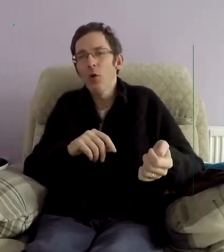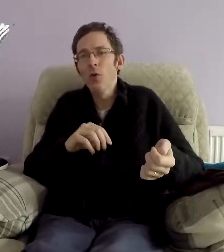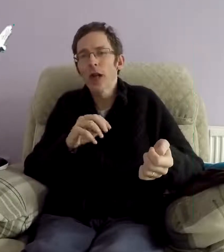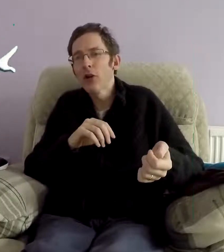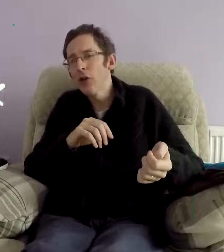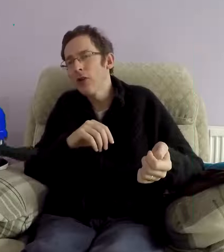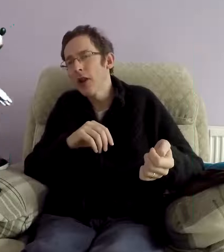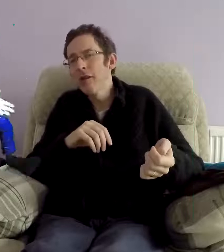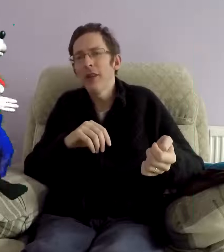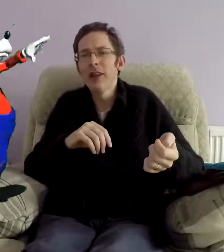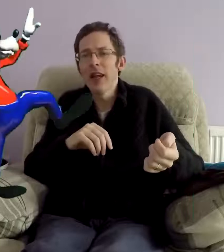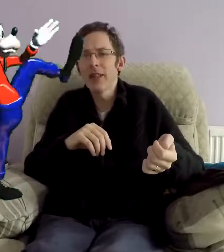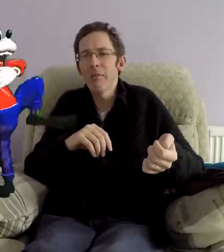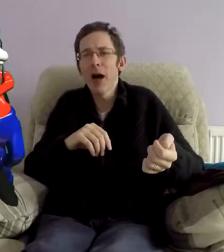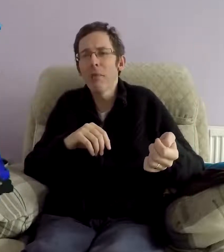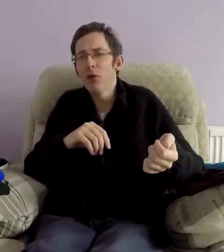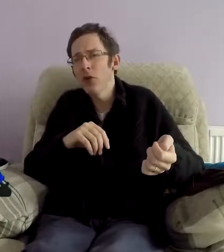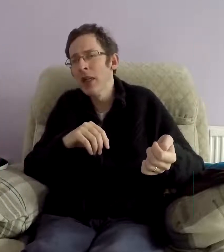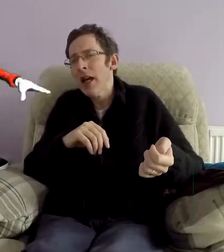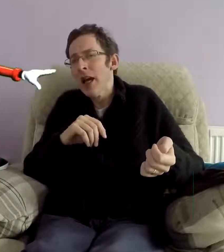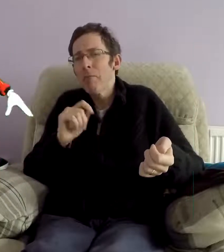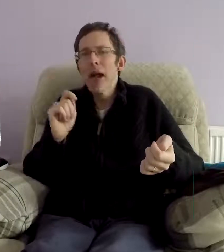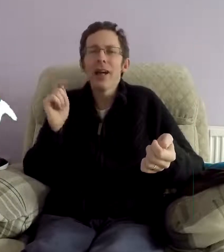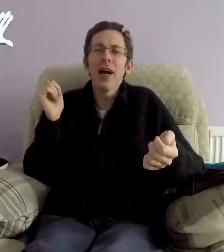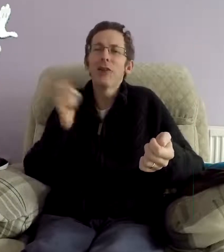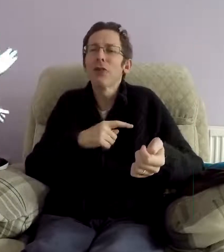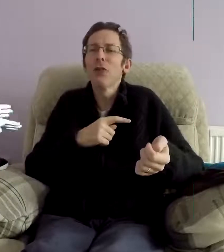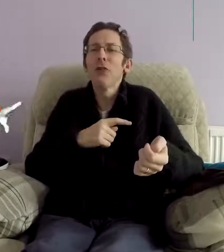Suppose I could have collected my books and back at school,